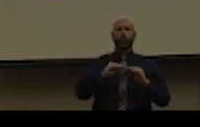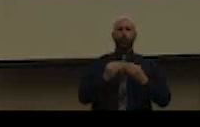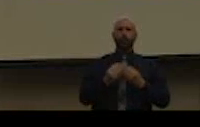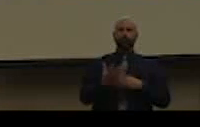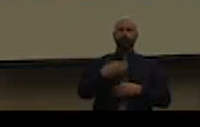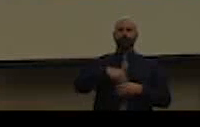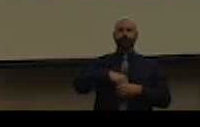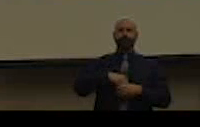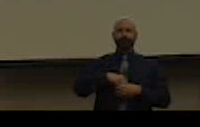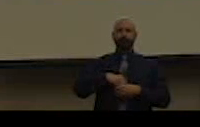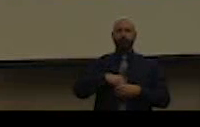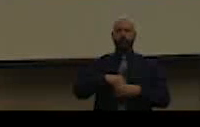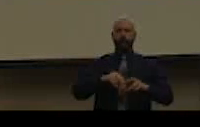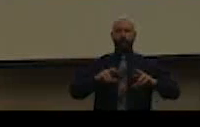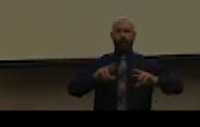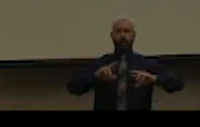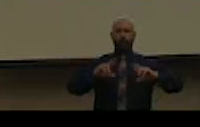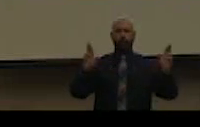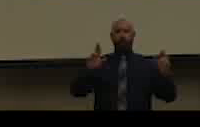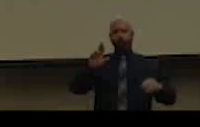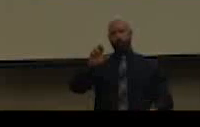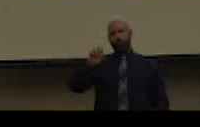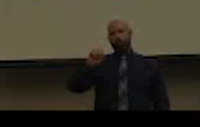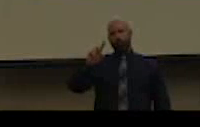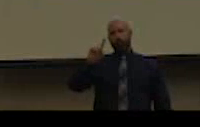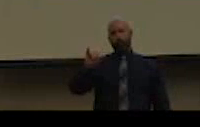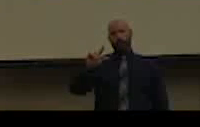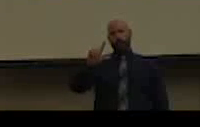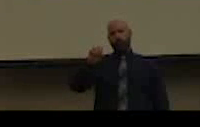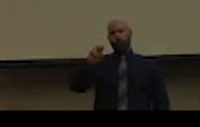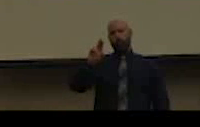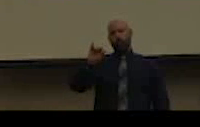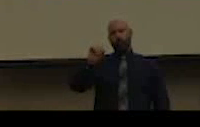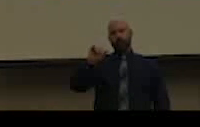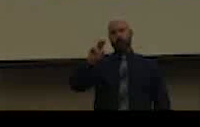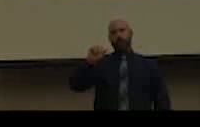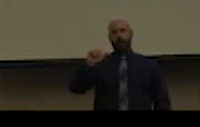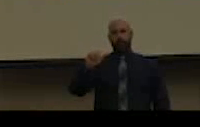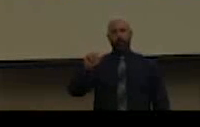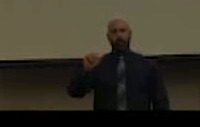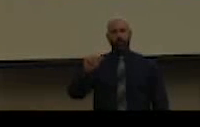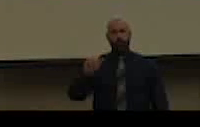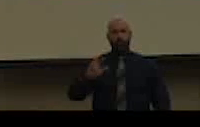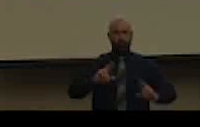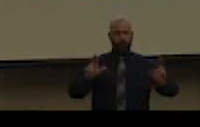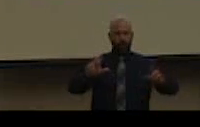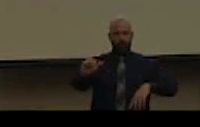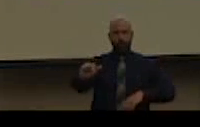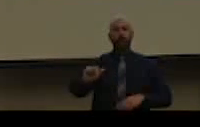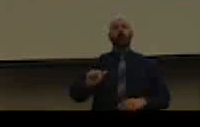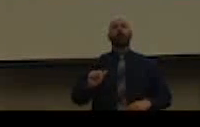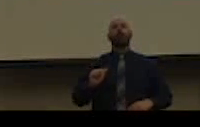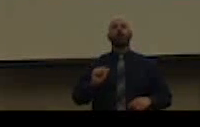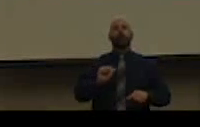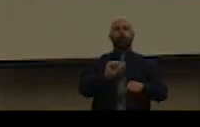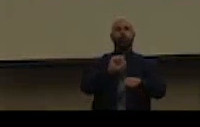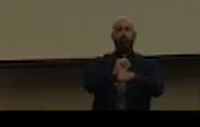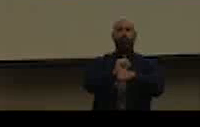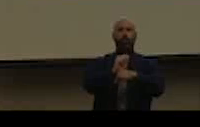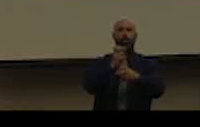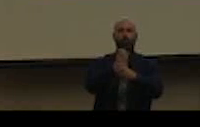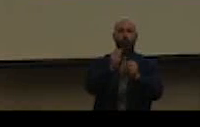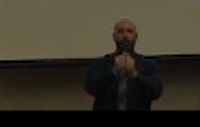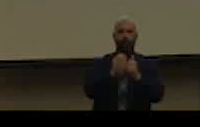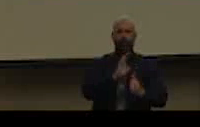work, we've worked really hard with our coalition is to really support La Vida 3 and make sure that